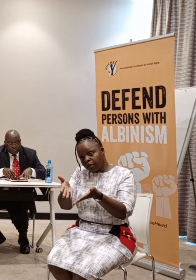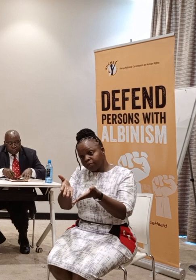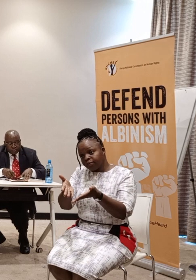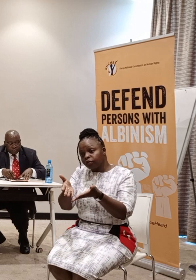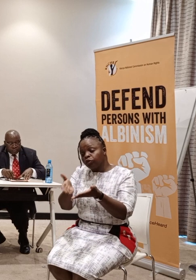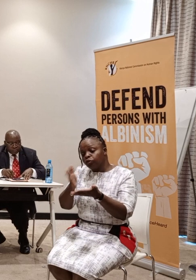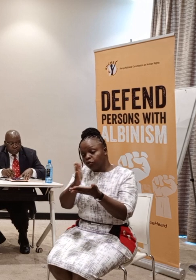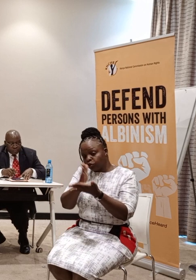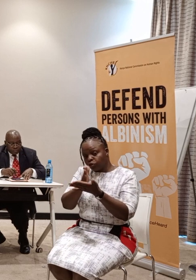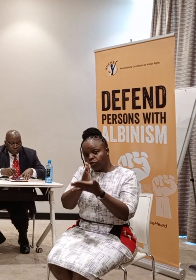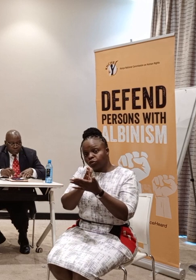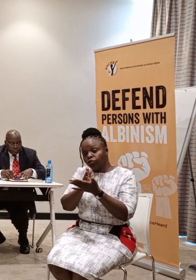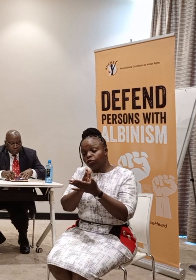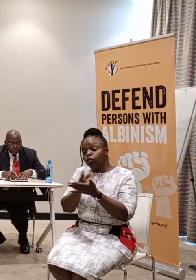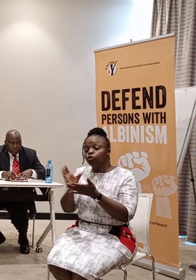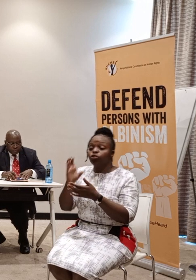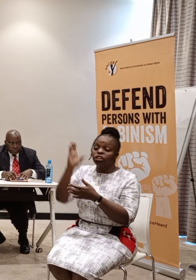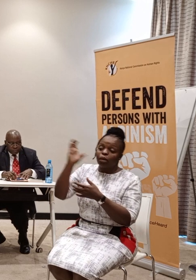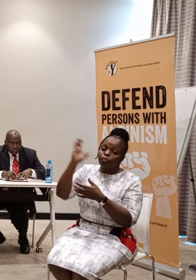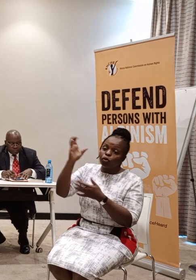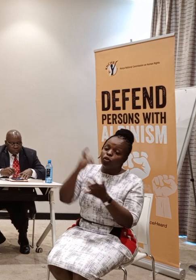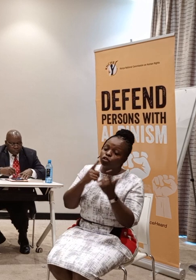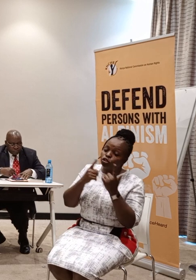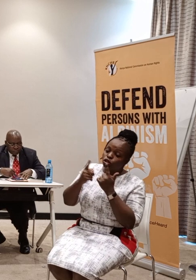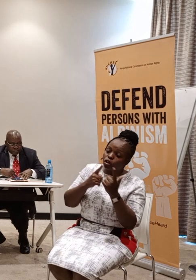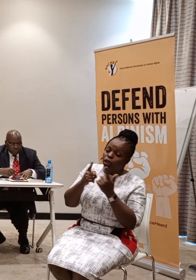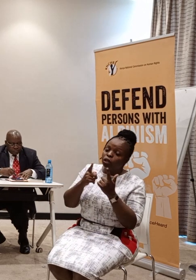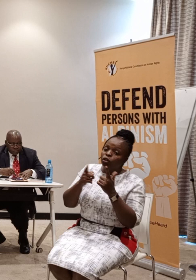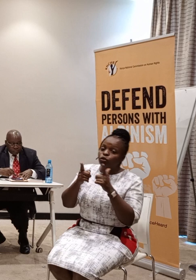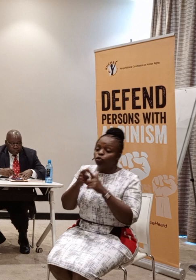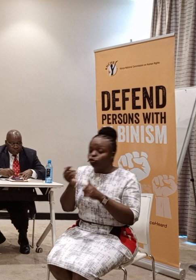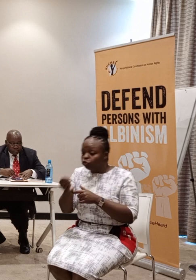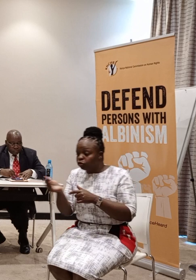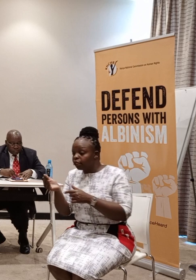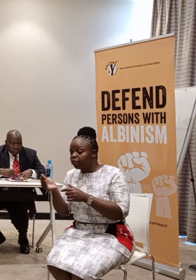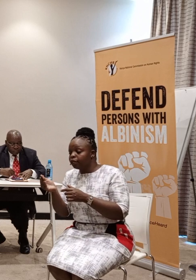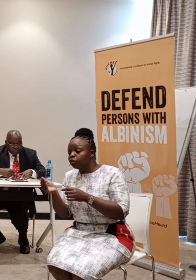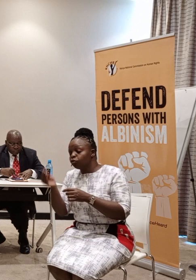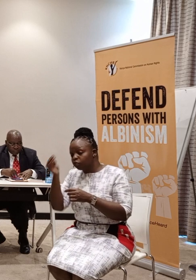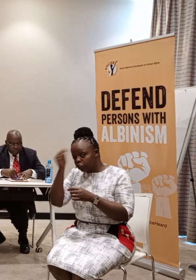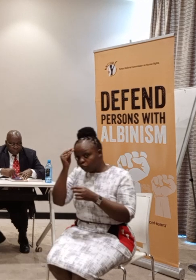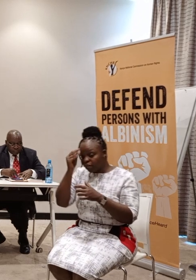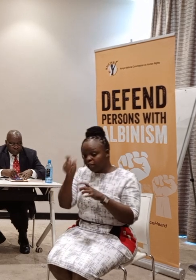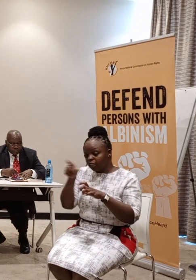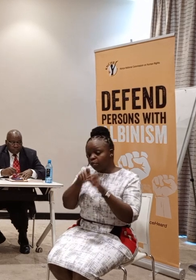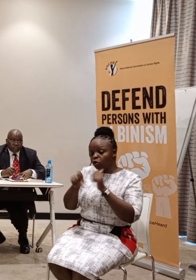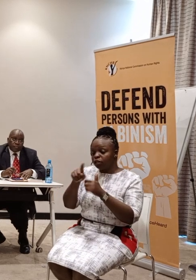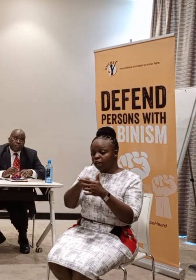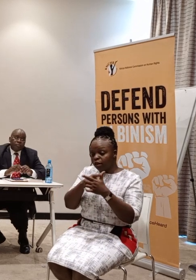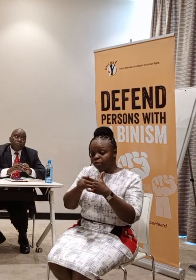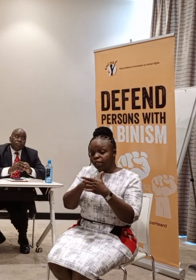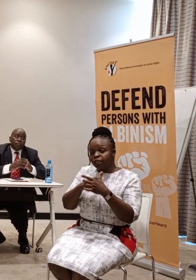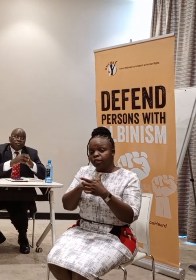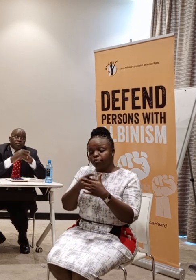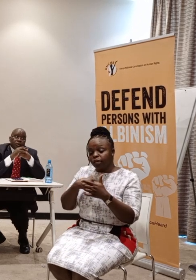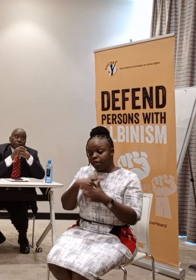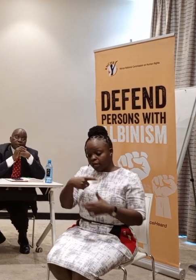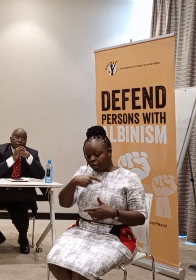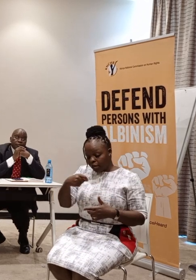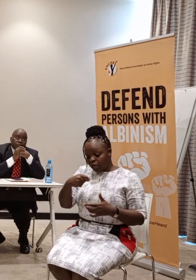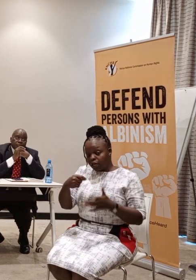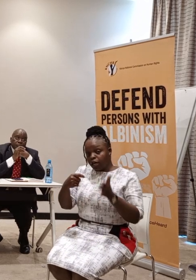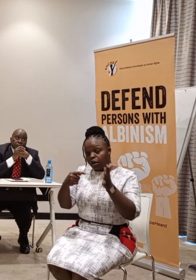really like championing and talking to children and to students about albinism. And I really like the point about